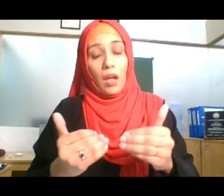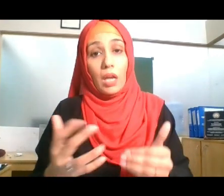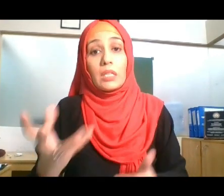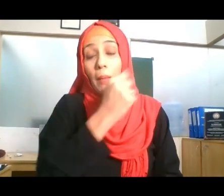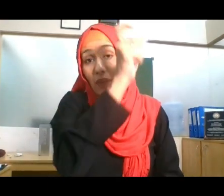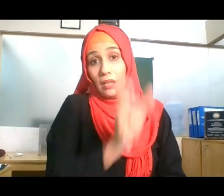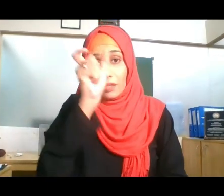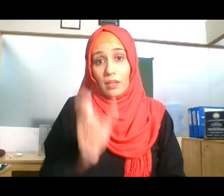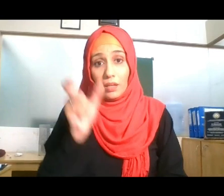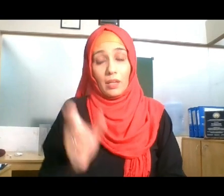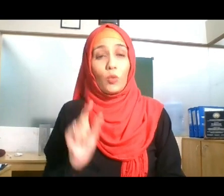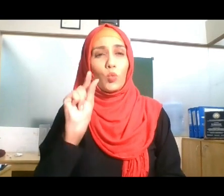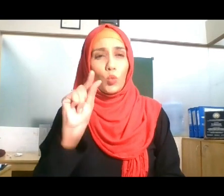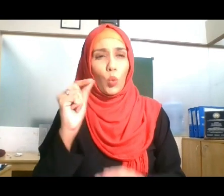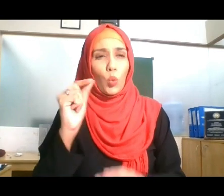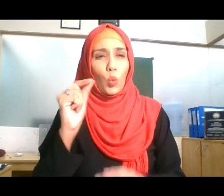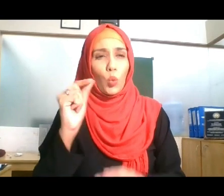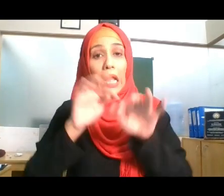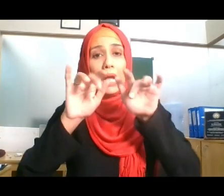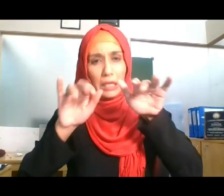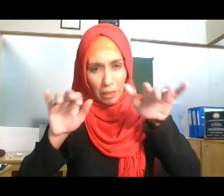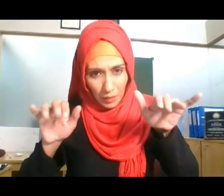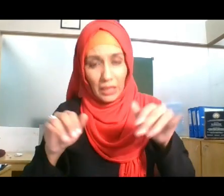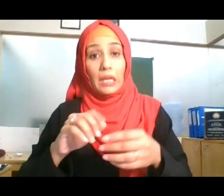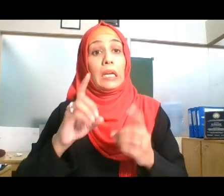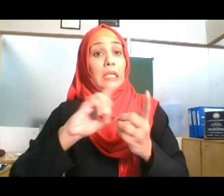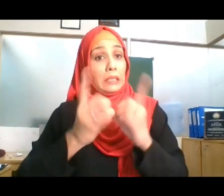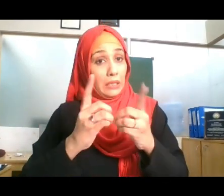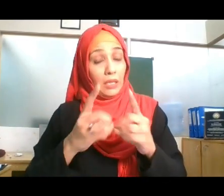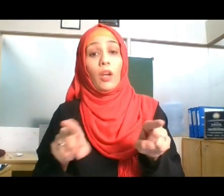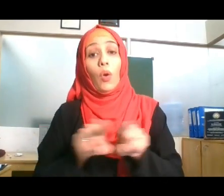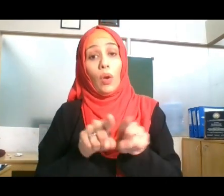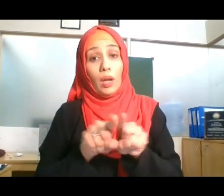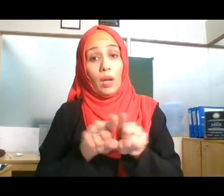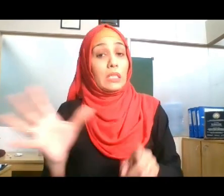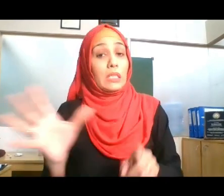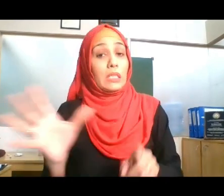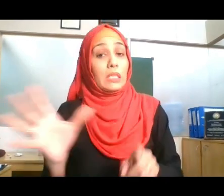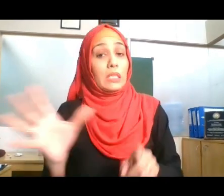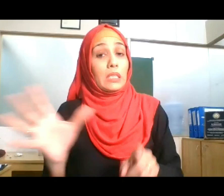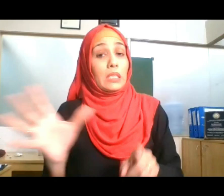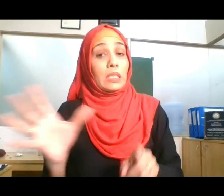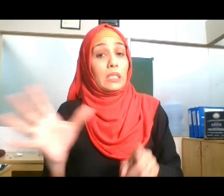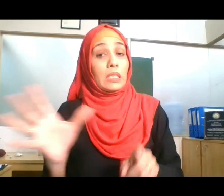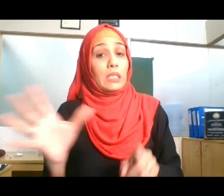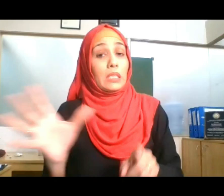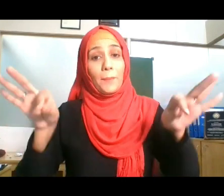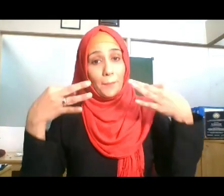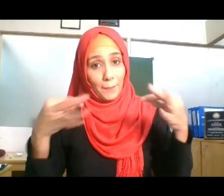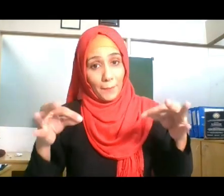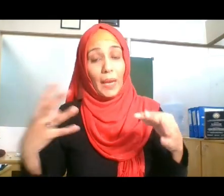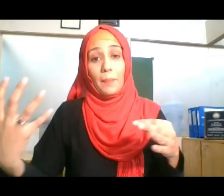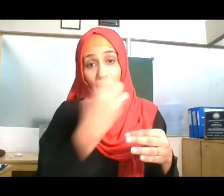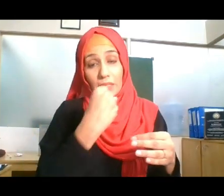who with some little training can become computer savvy to digitize all this information that they've collected in paper form across the